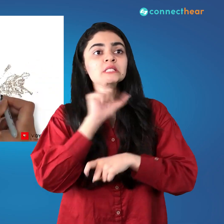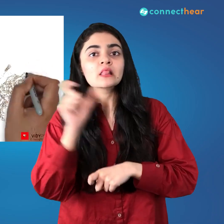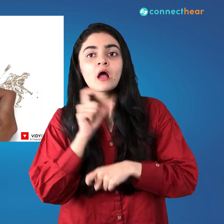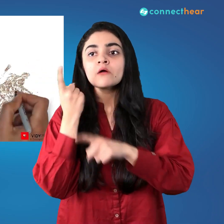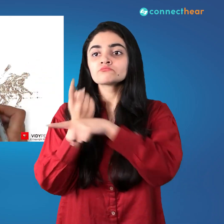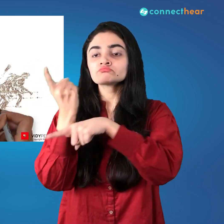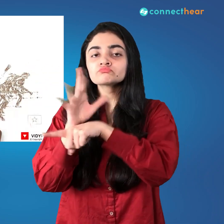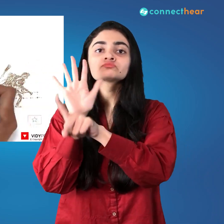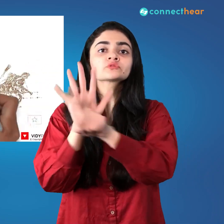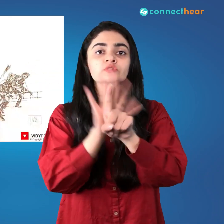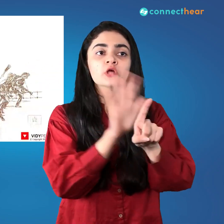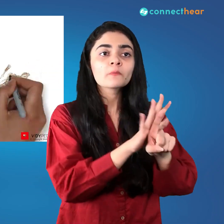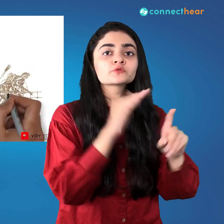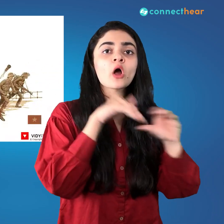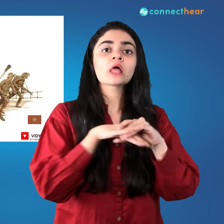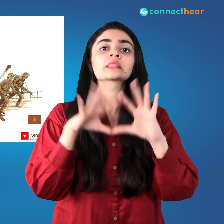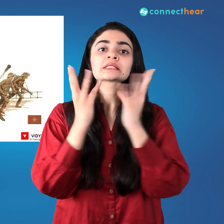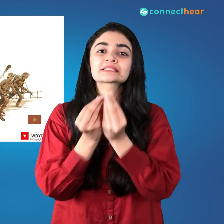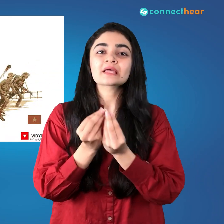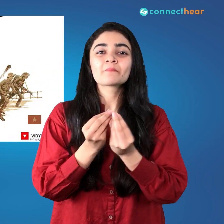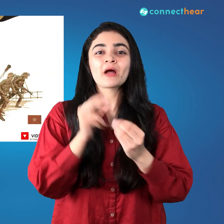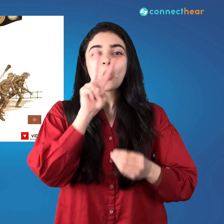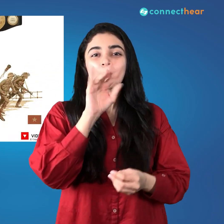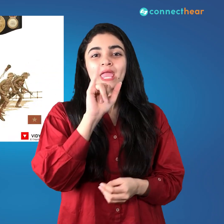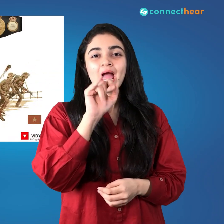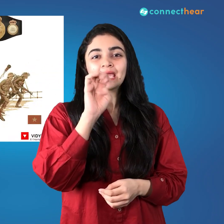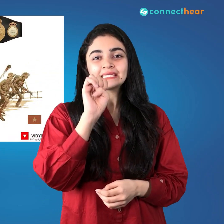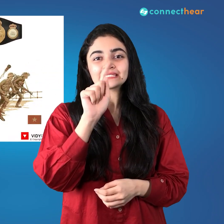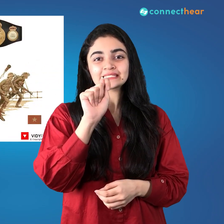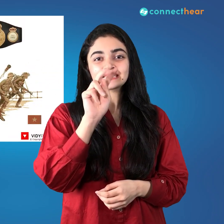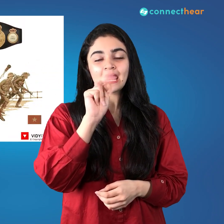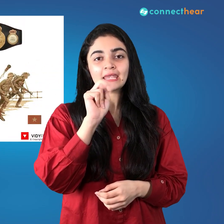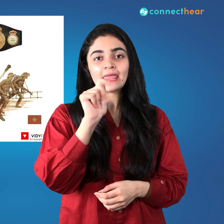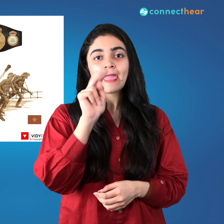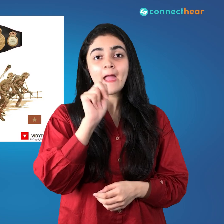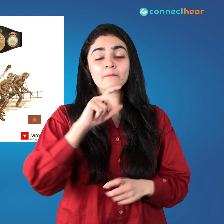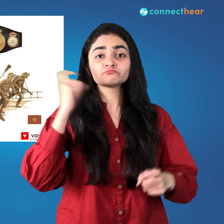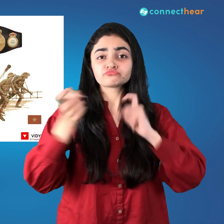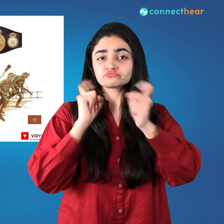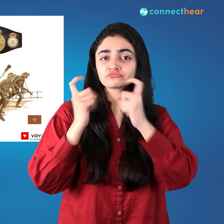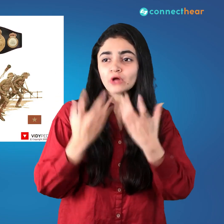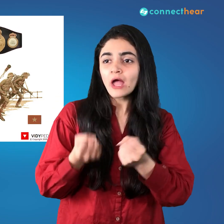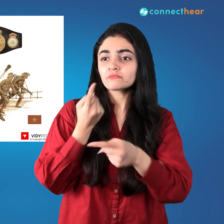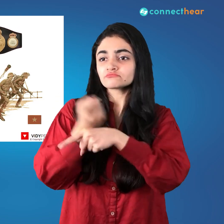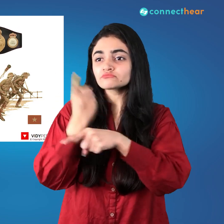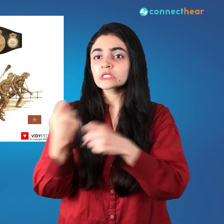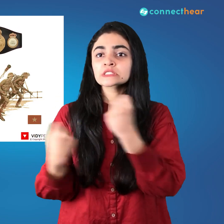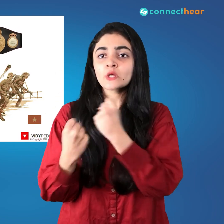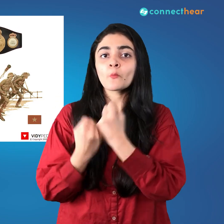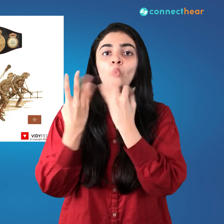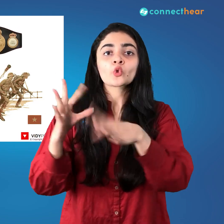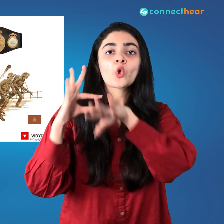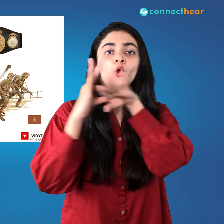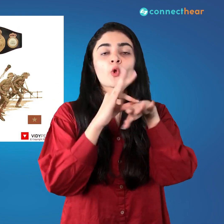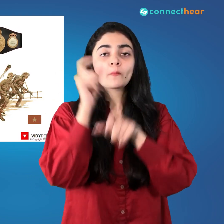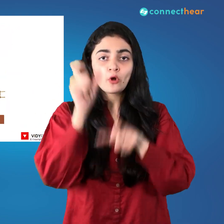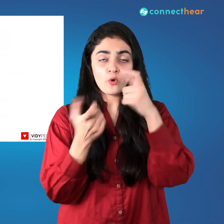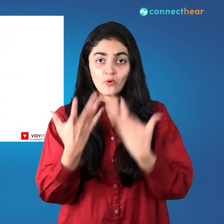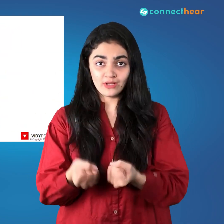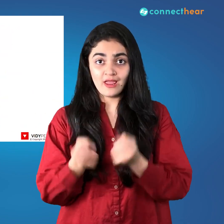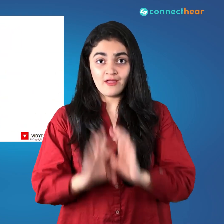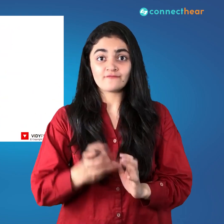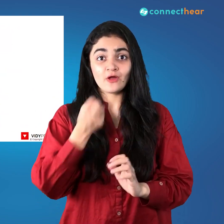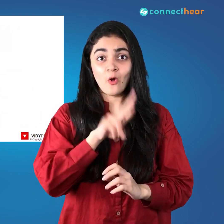and opposition to the Vietnam War. He was arrested, found guilty of draft evasion, and stripped of his boxing titles. He